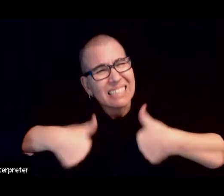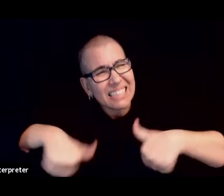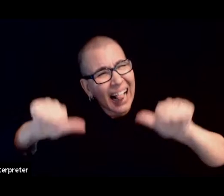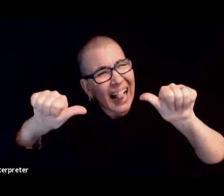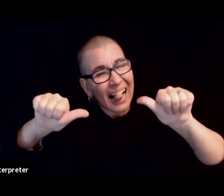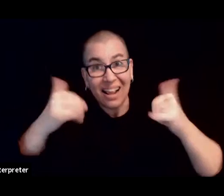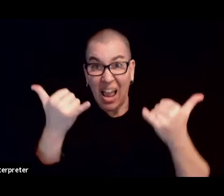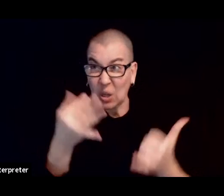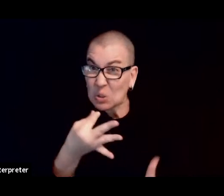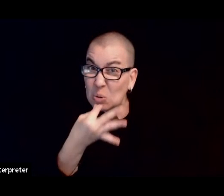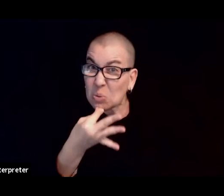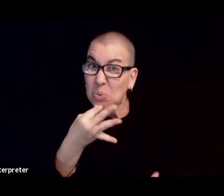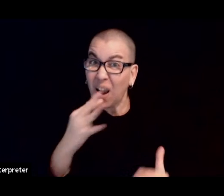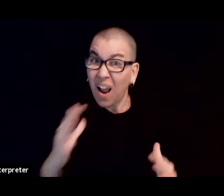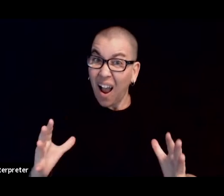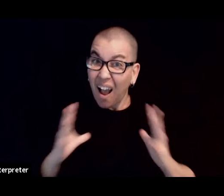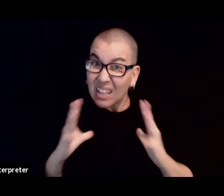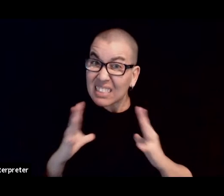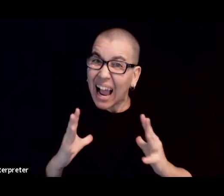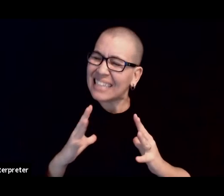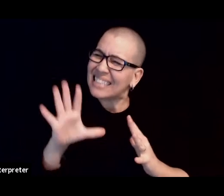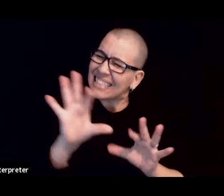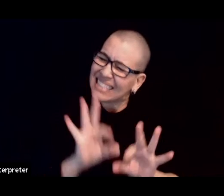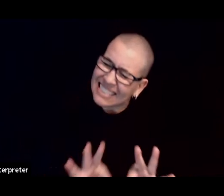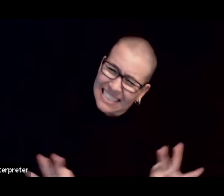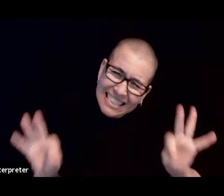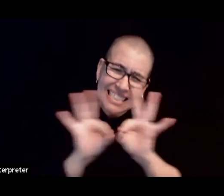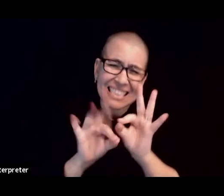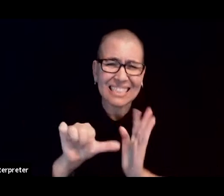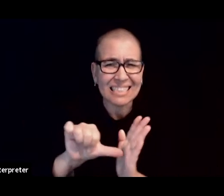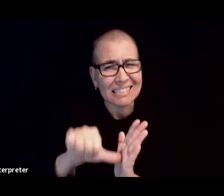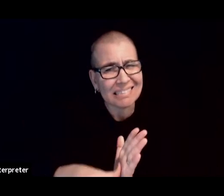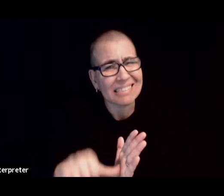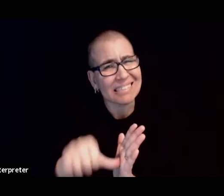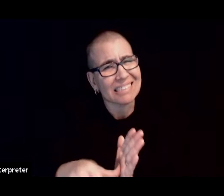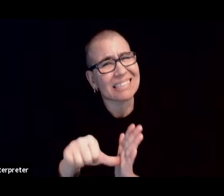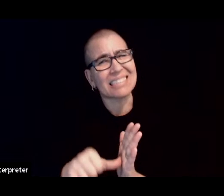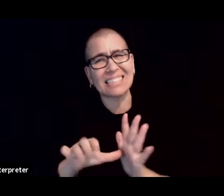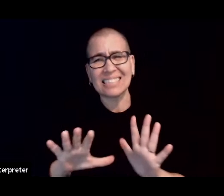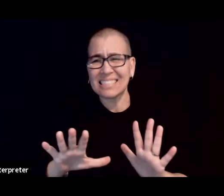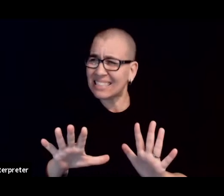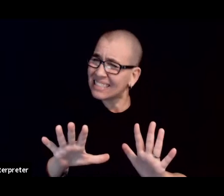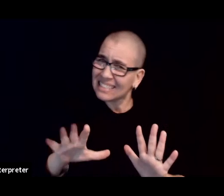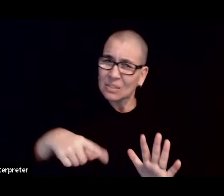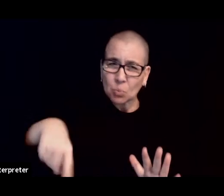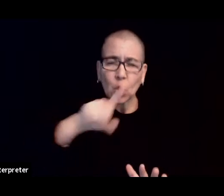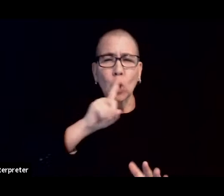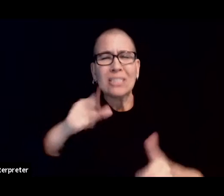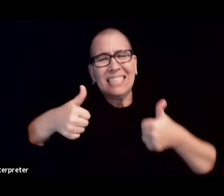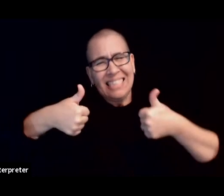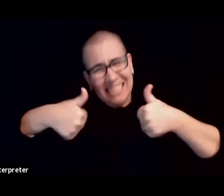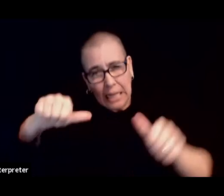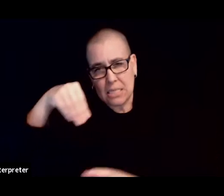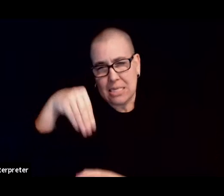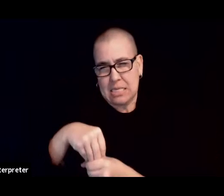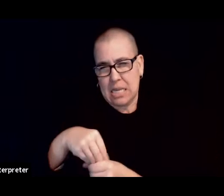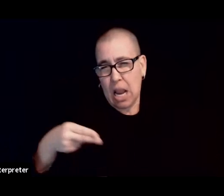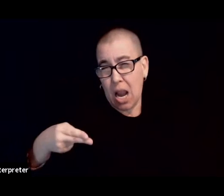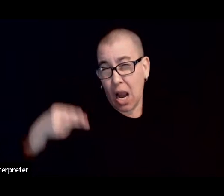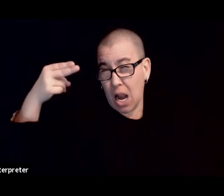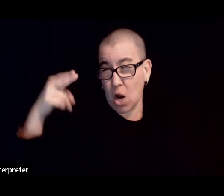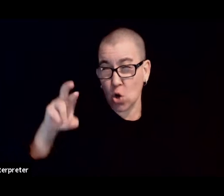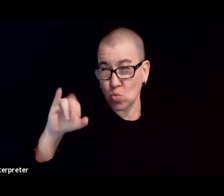we keep our guard up, we recognize that we're still in a high-risk situation, and keep maintaining those important preventive